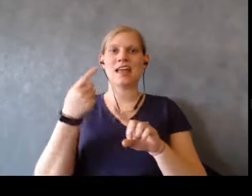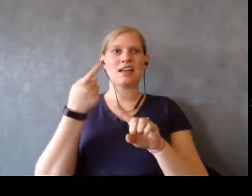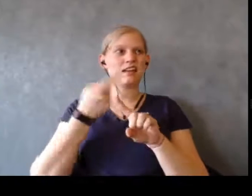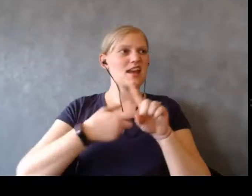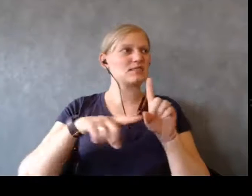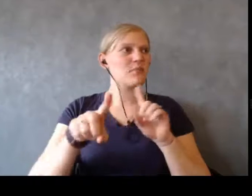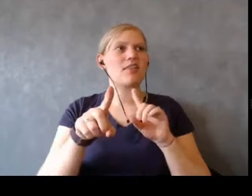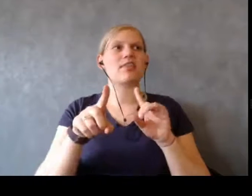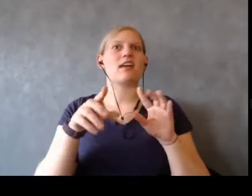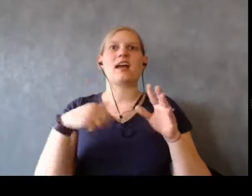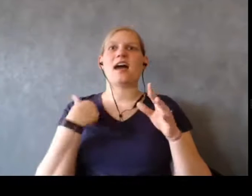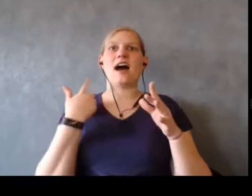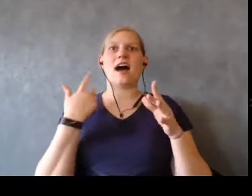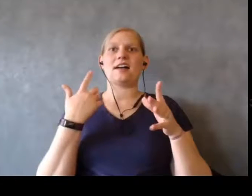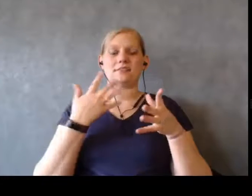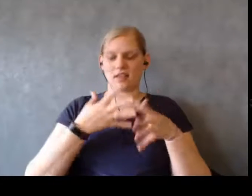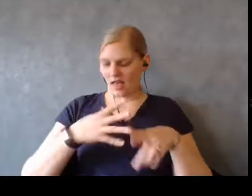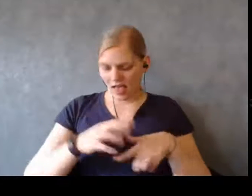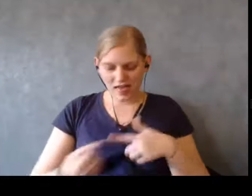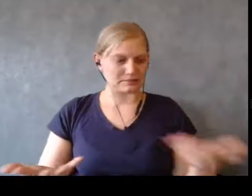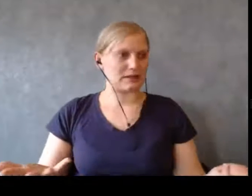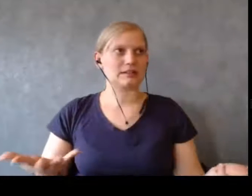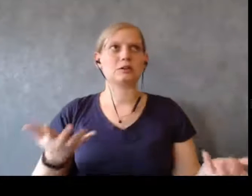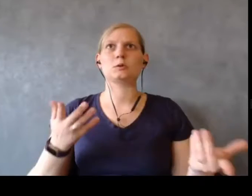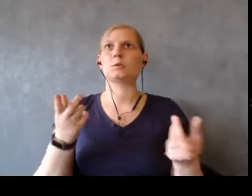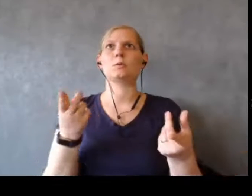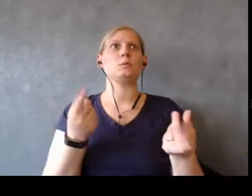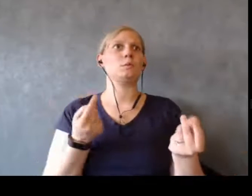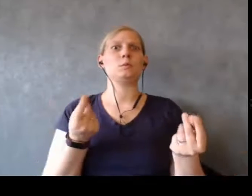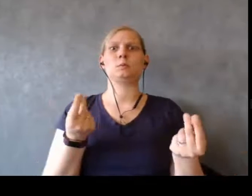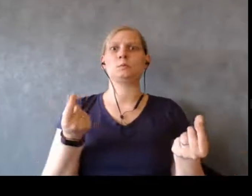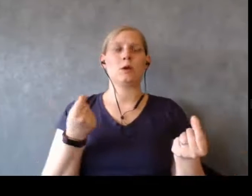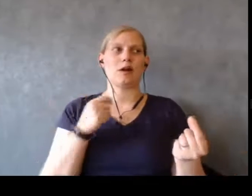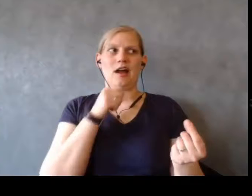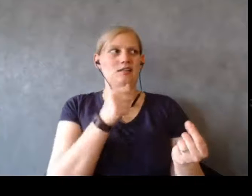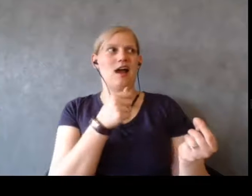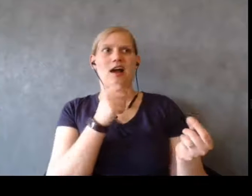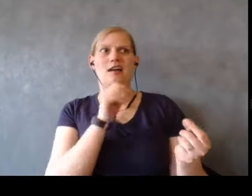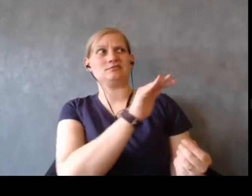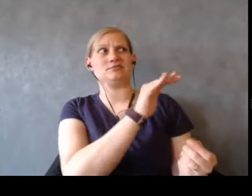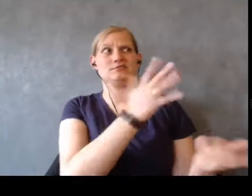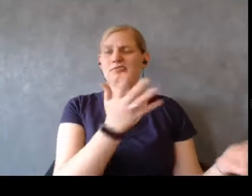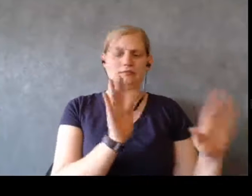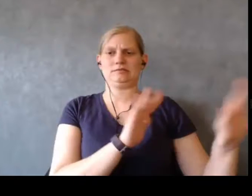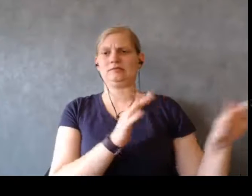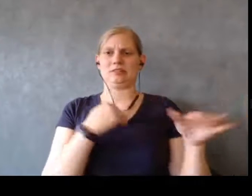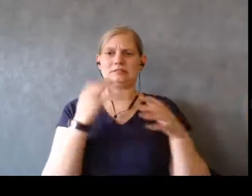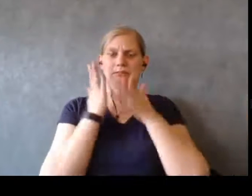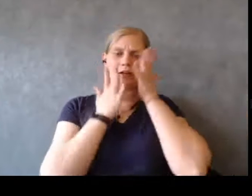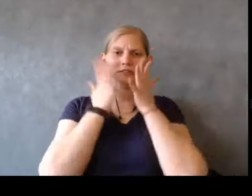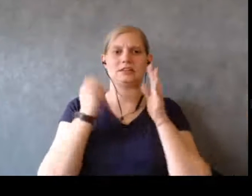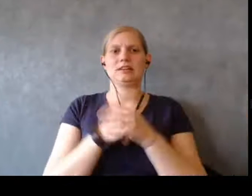going to approach that conversation with her again, but I didn't know where to get any, and I wanted to try tampons anyway because I swam all the